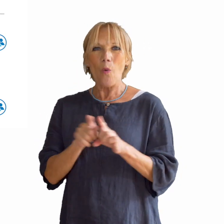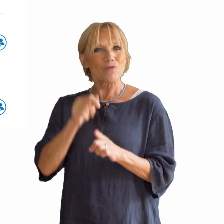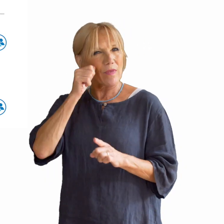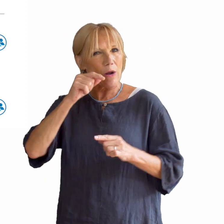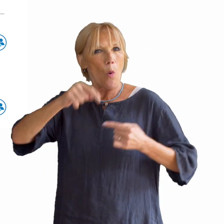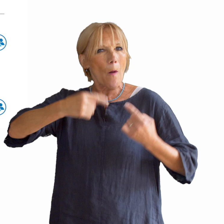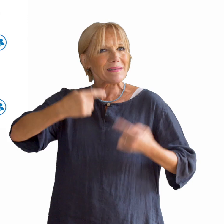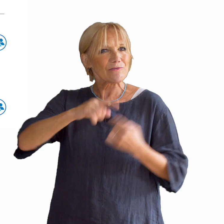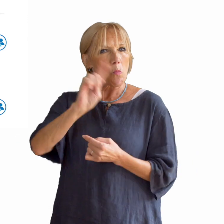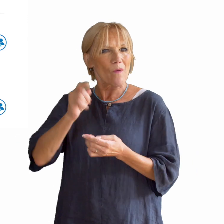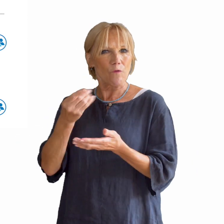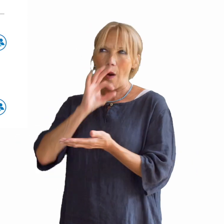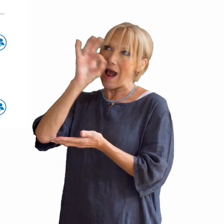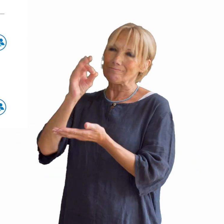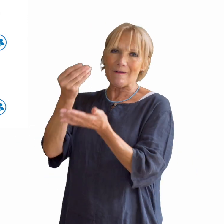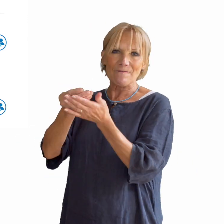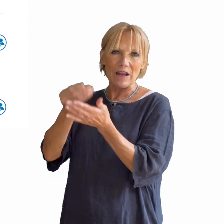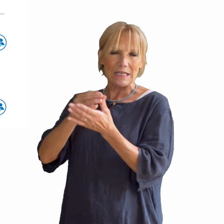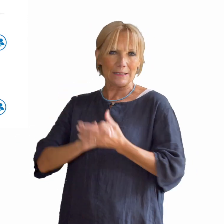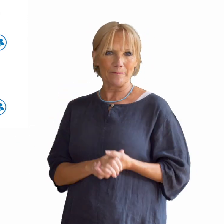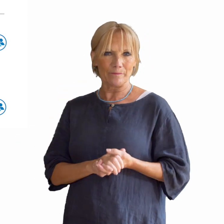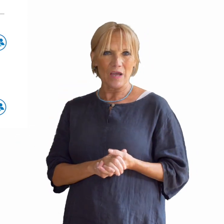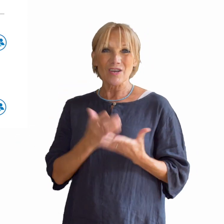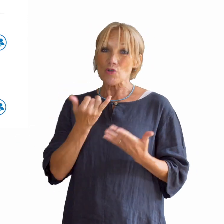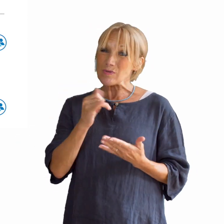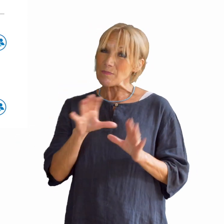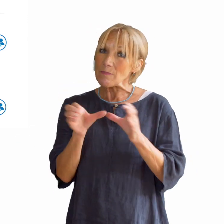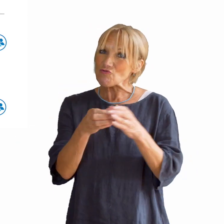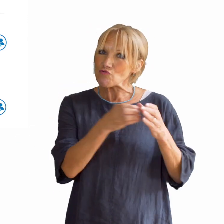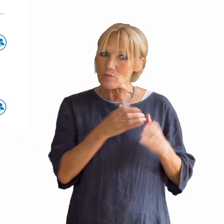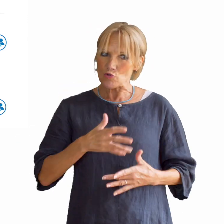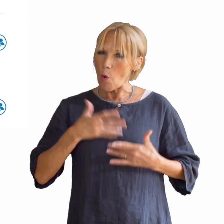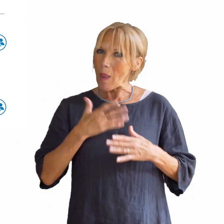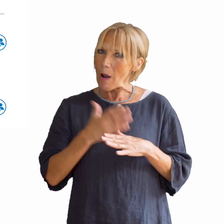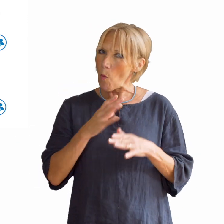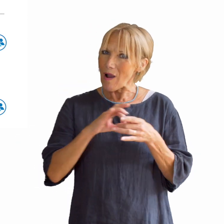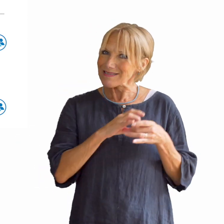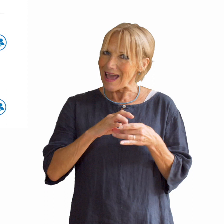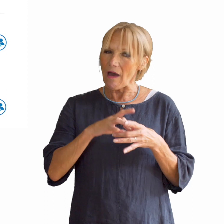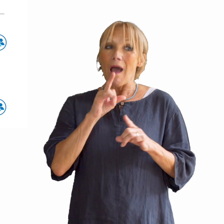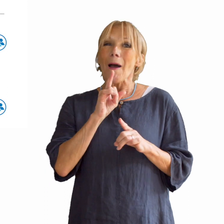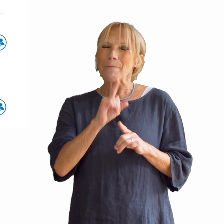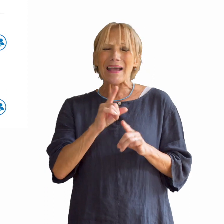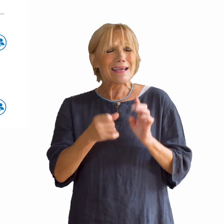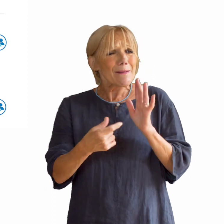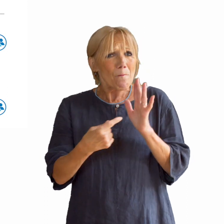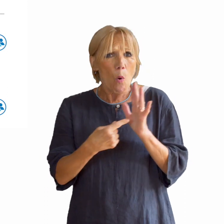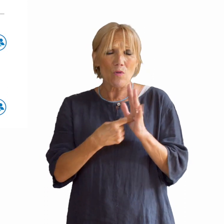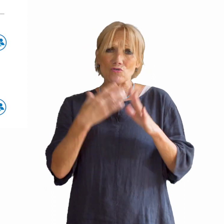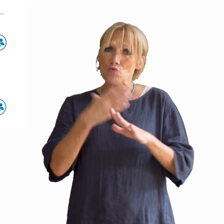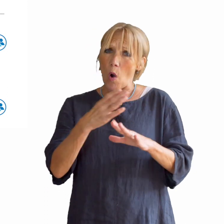put into competition when it comes to funding. This can lead to groups with similar goals being hesitant to work together.